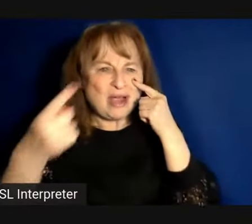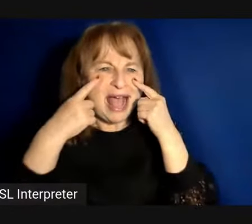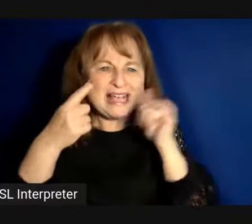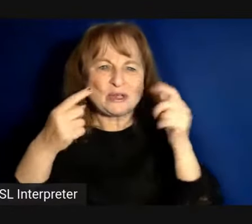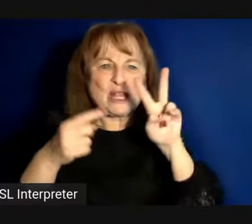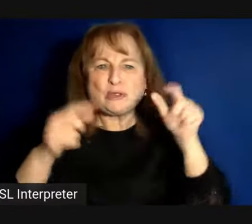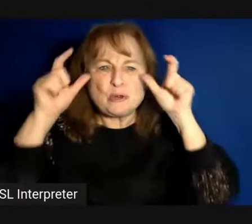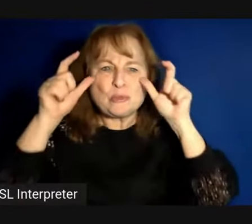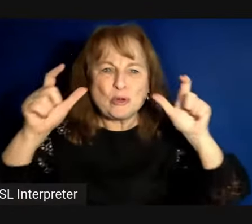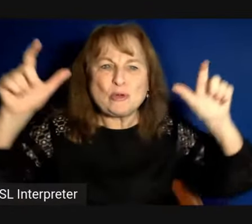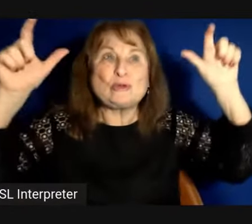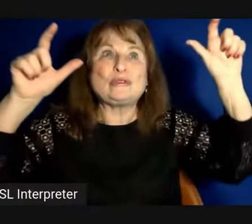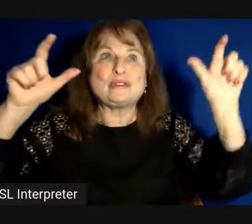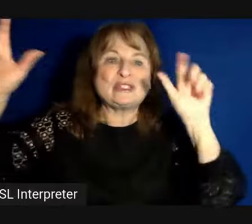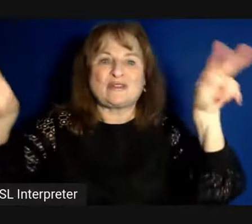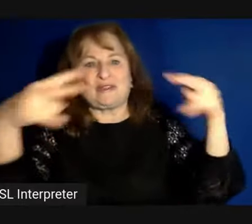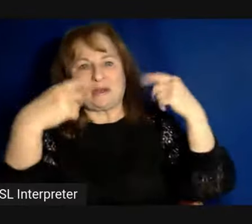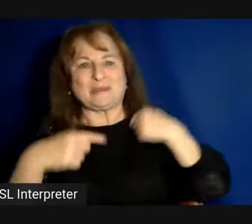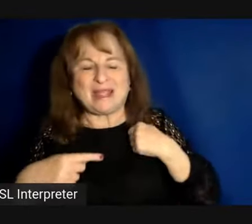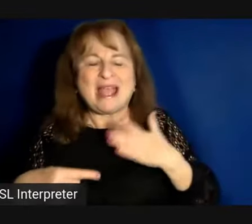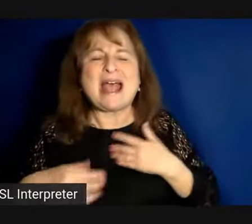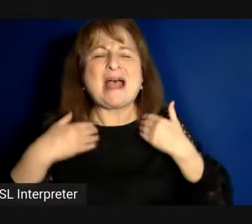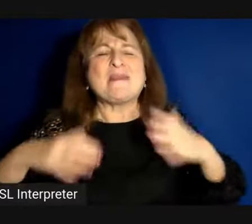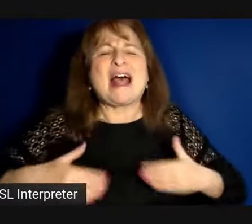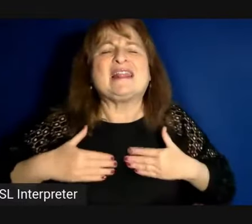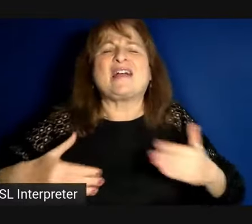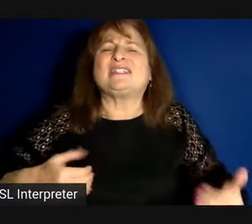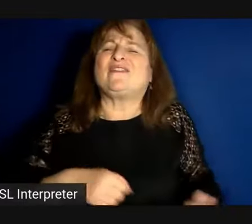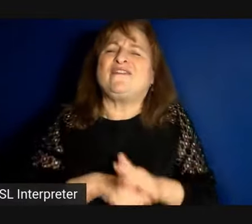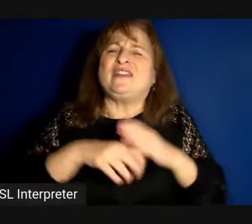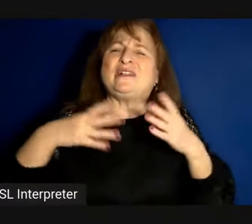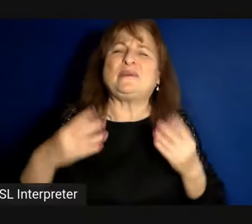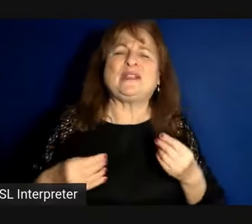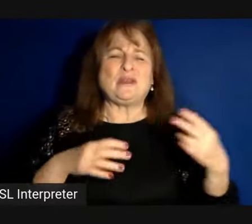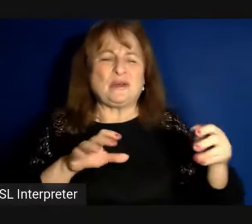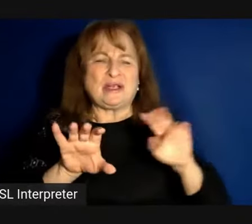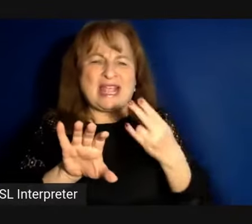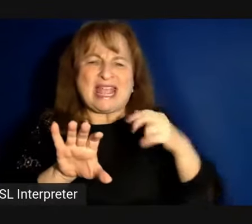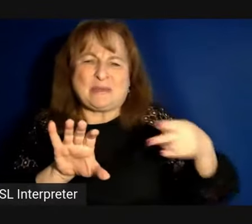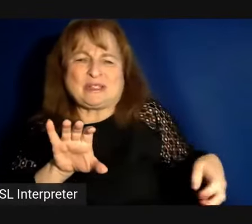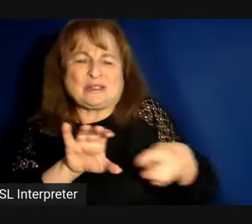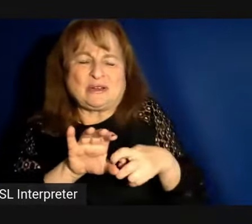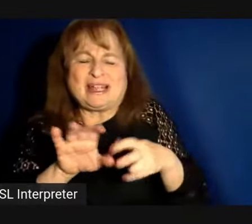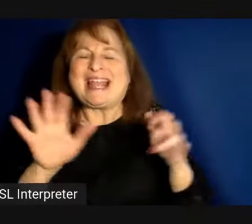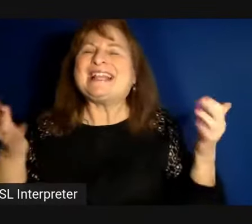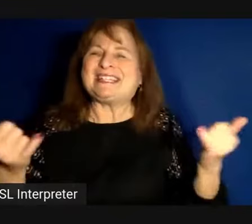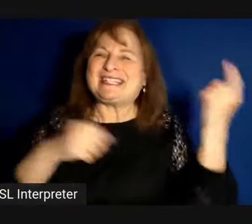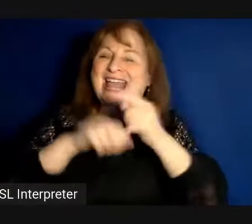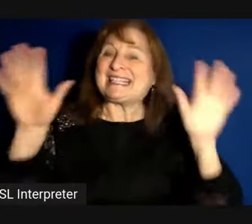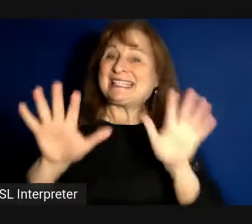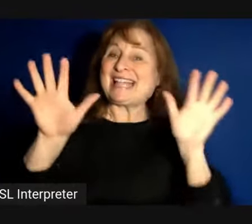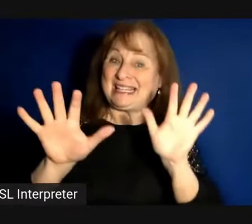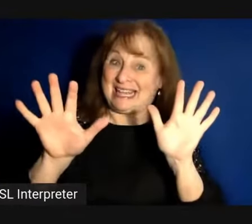moons I float beneath and my lungs fill with a wet hum your hips return it's Sunday or so